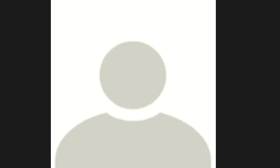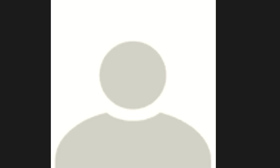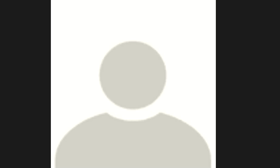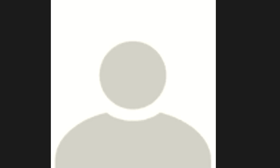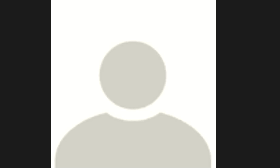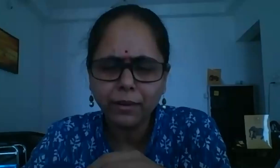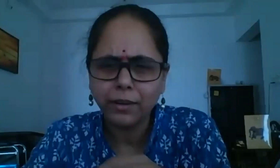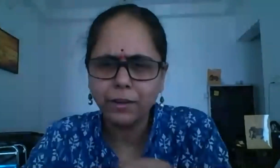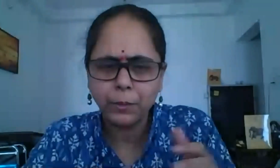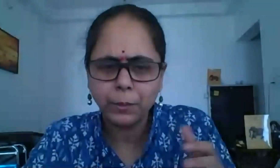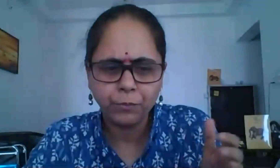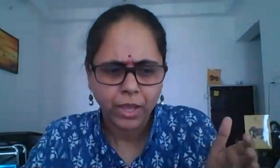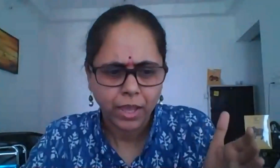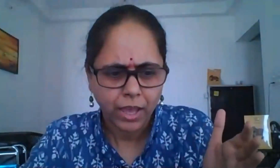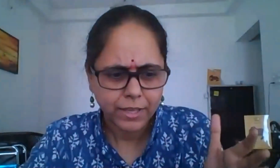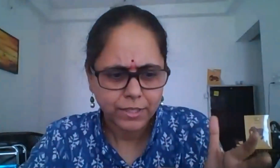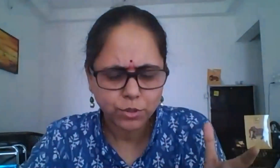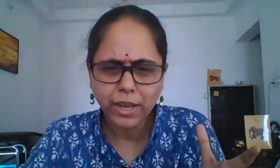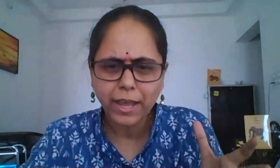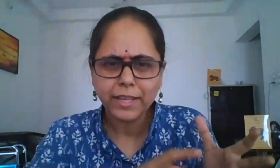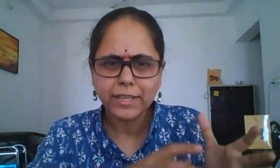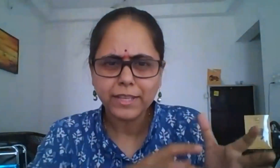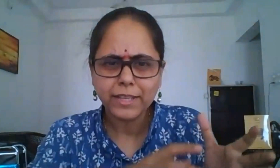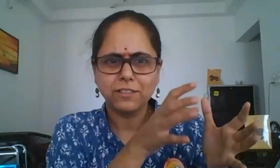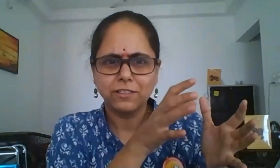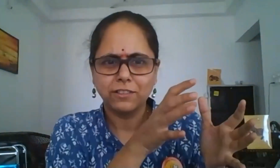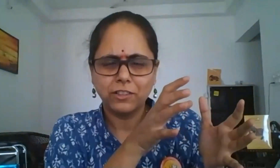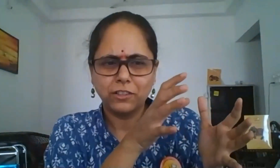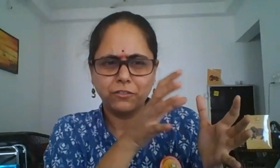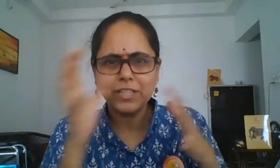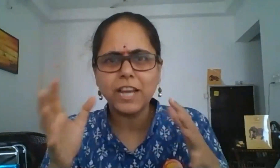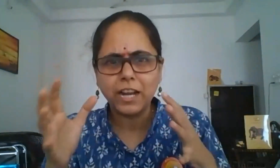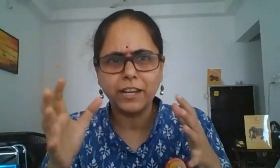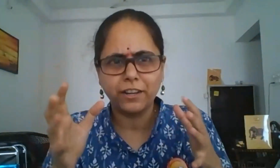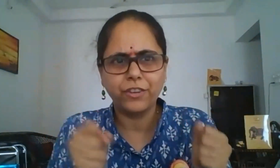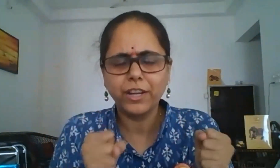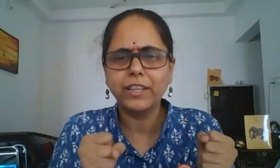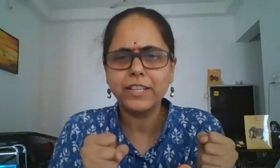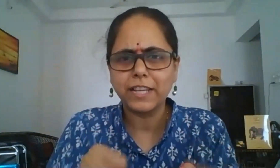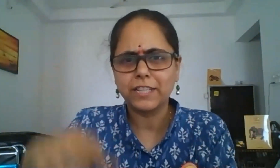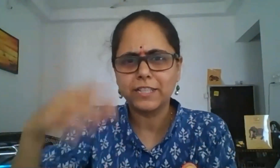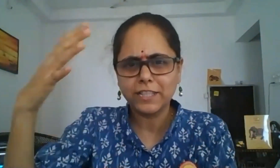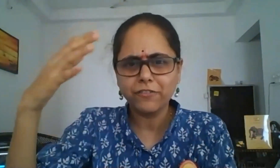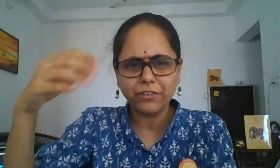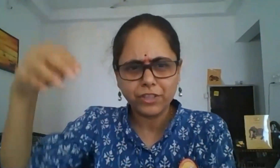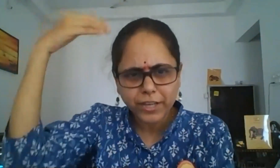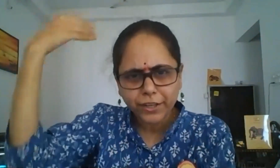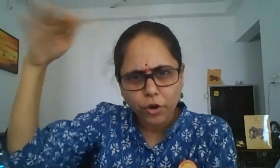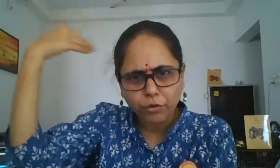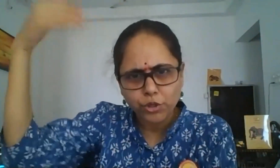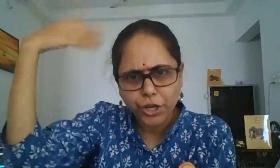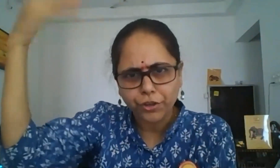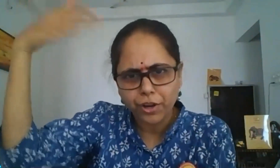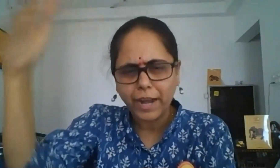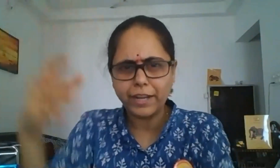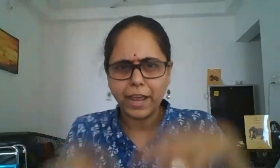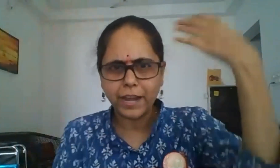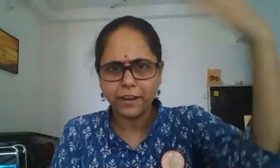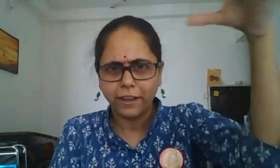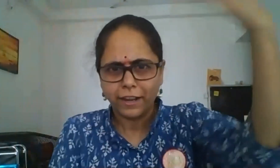remember, as soon as we started, we did this energizer where we said you have to shake your right hand,